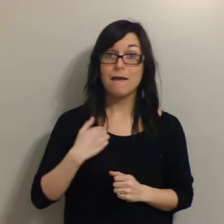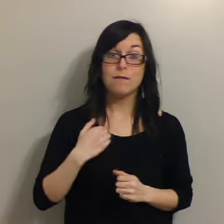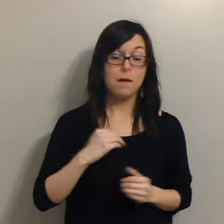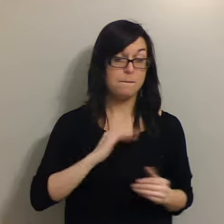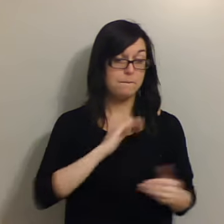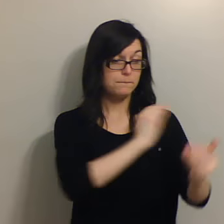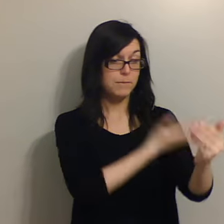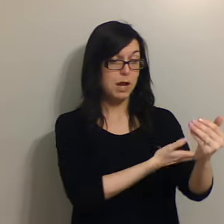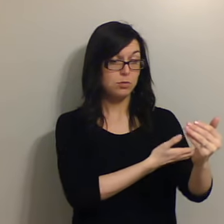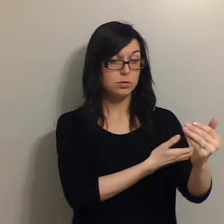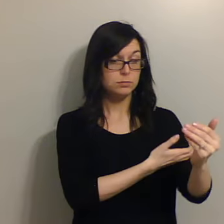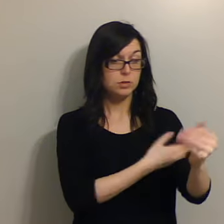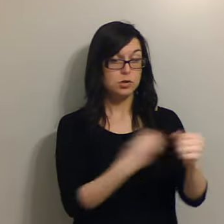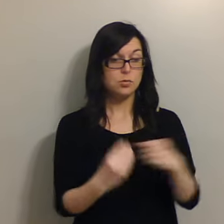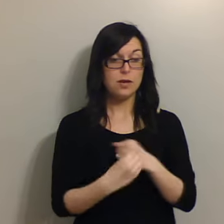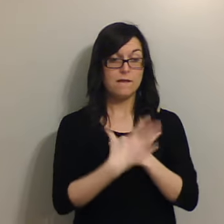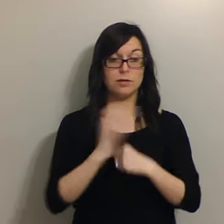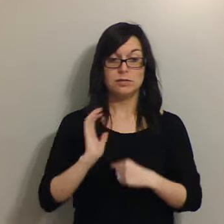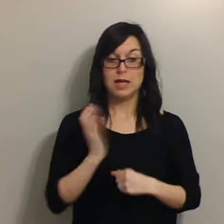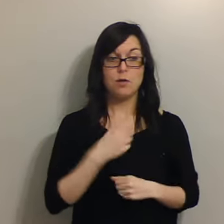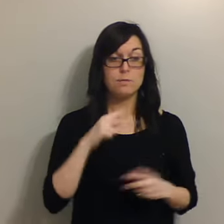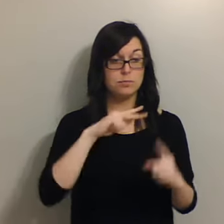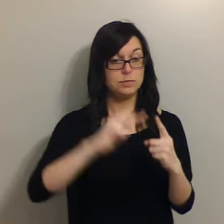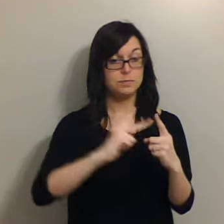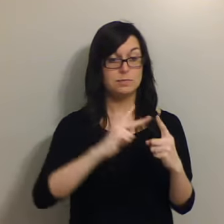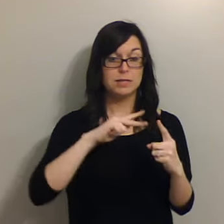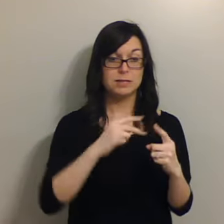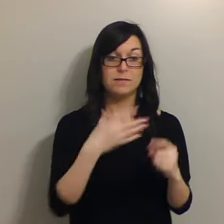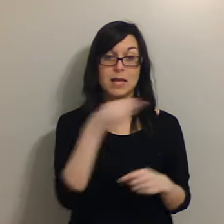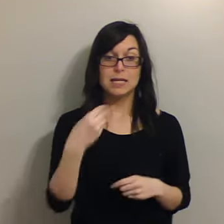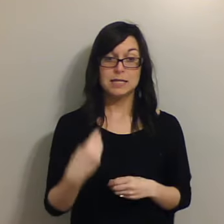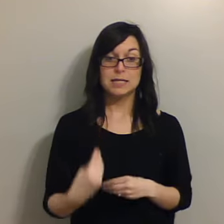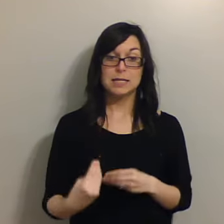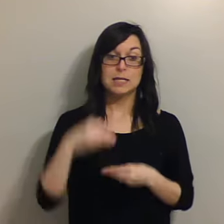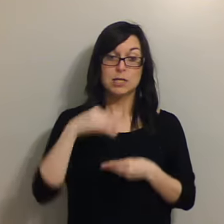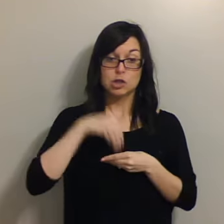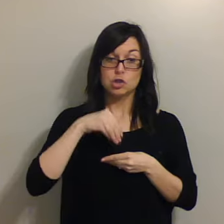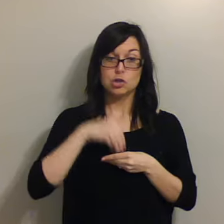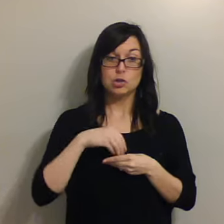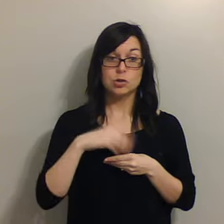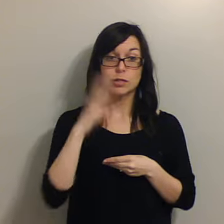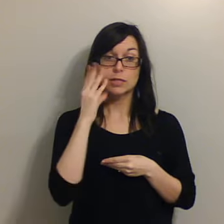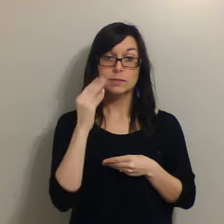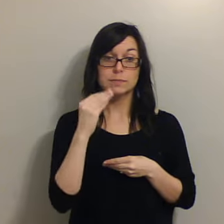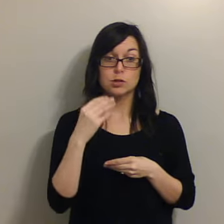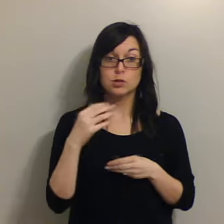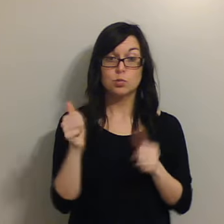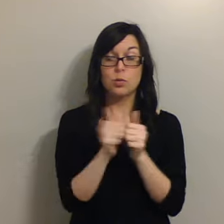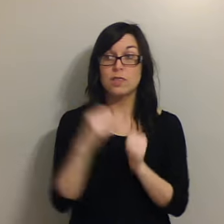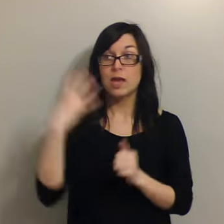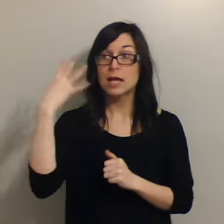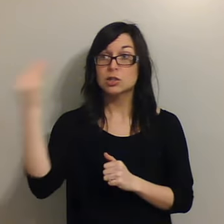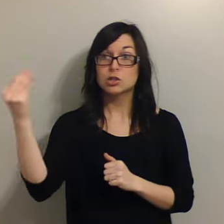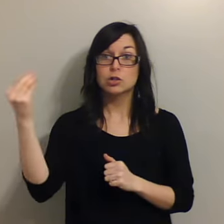perspective and therefore our internal experience of external events. The one heard about positive